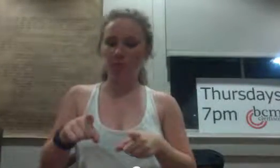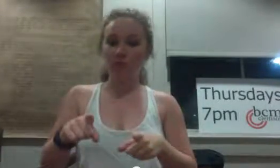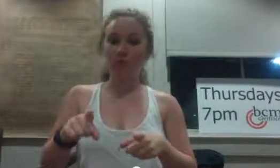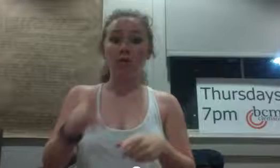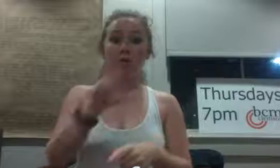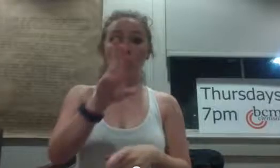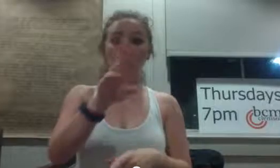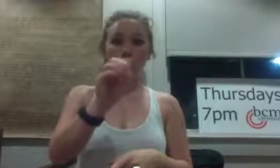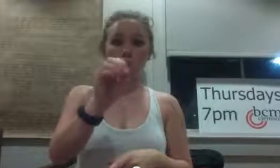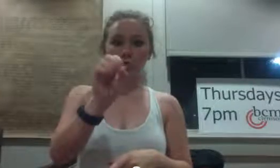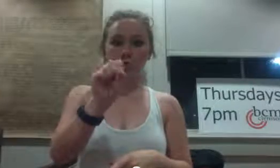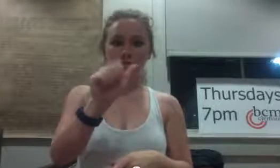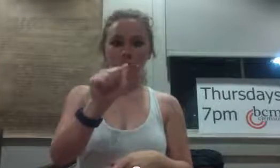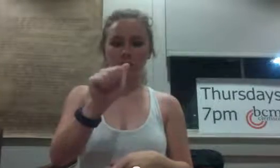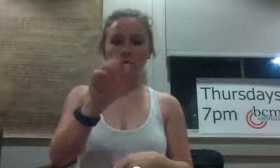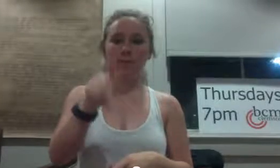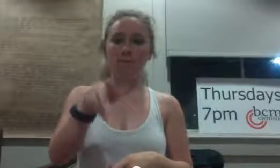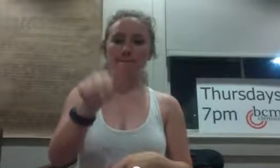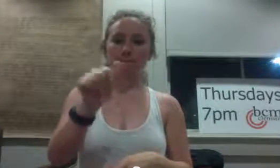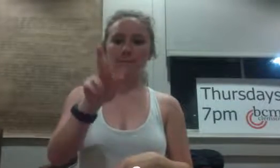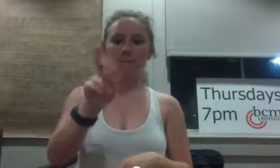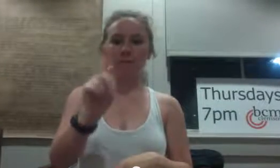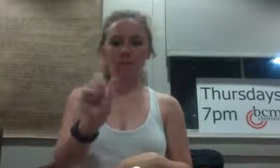next. So Rosa Parks